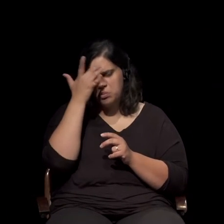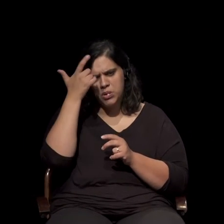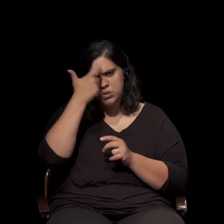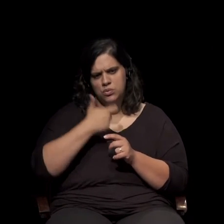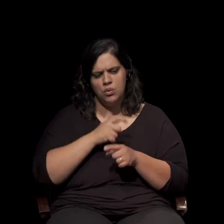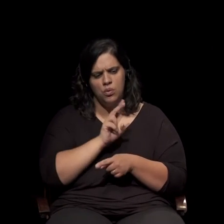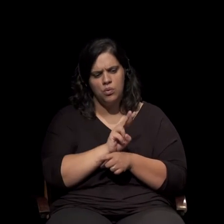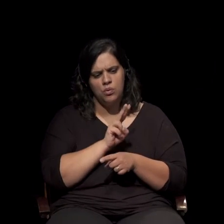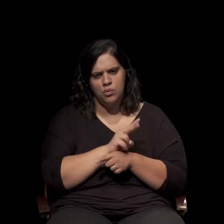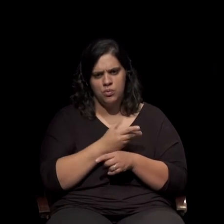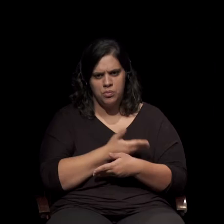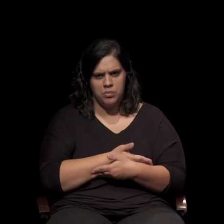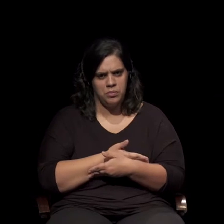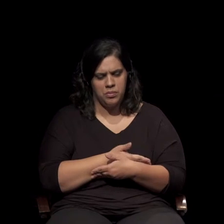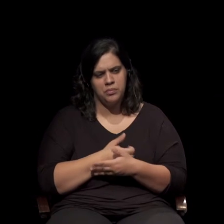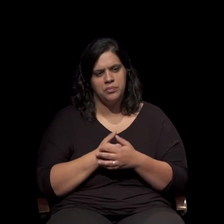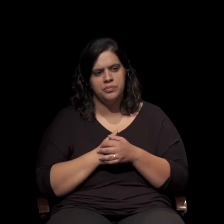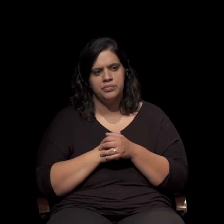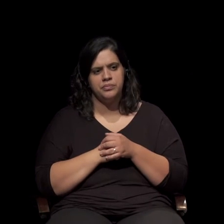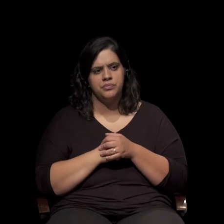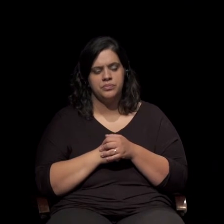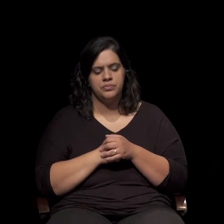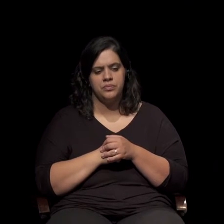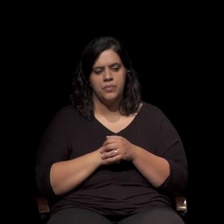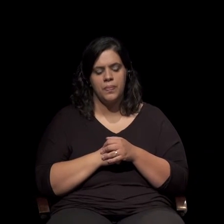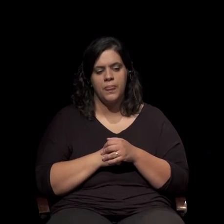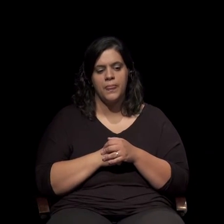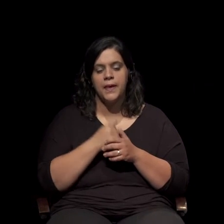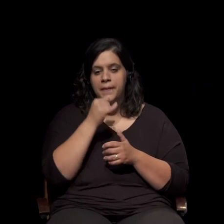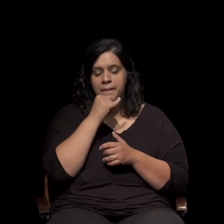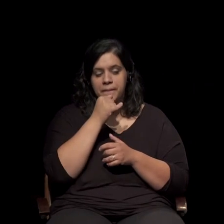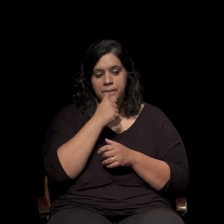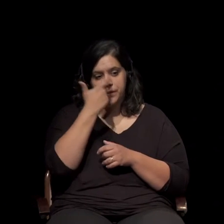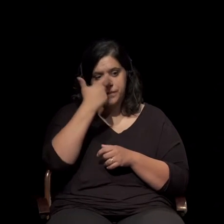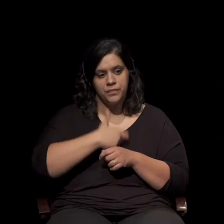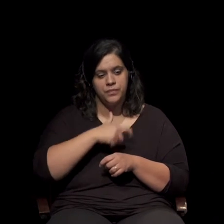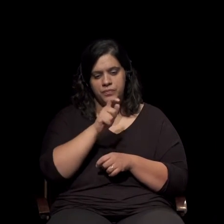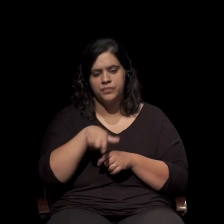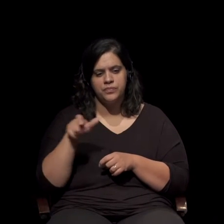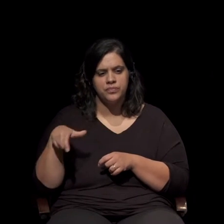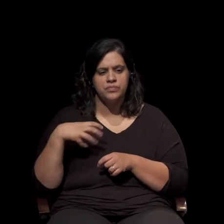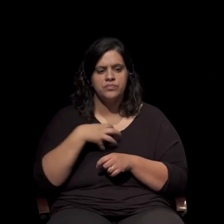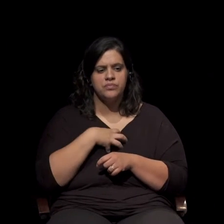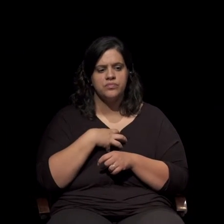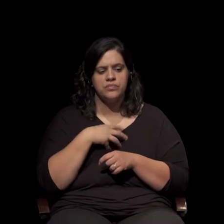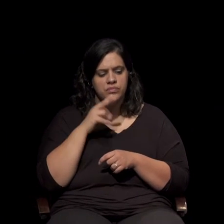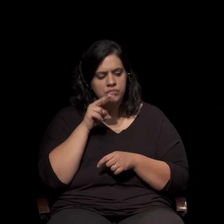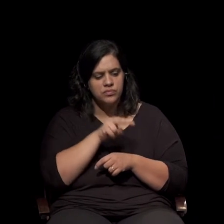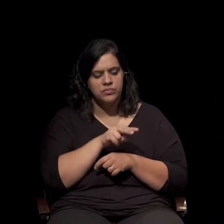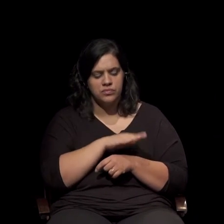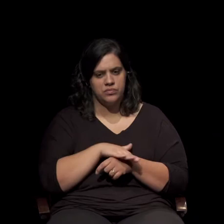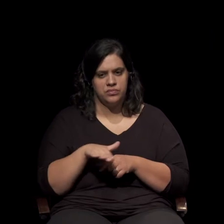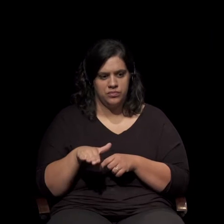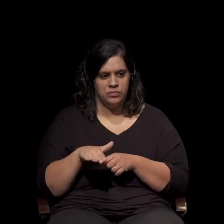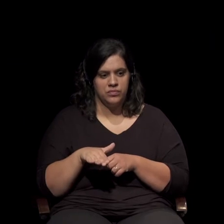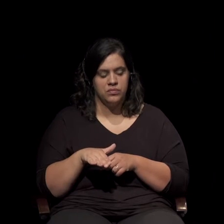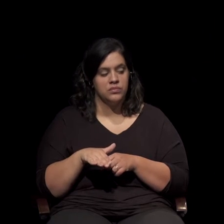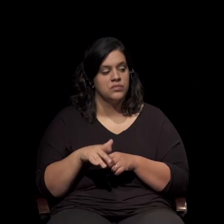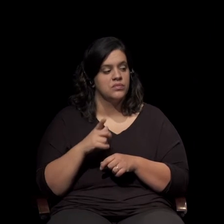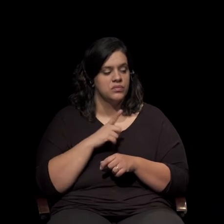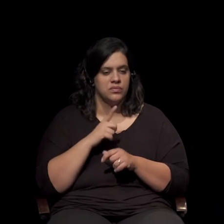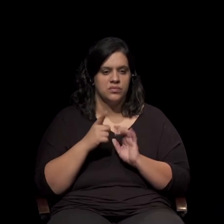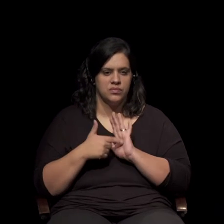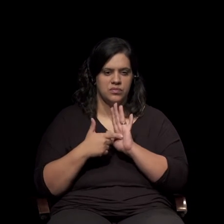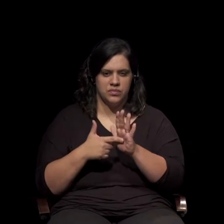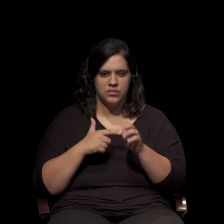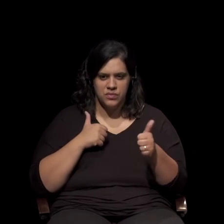any caretaker feels towards an infant, one that results from too much closeness, coupled with a